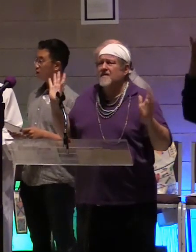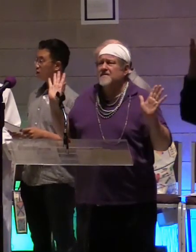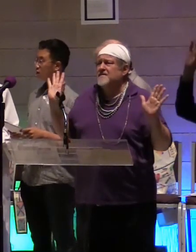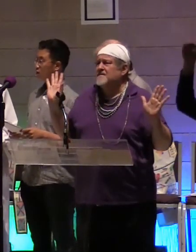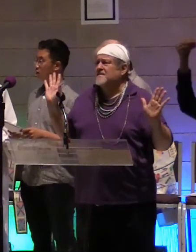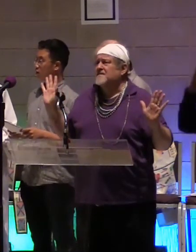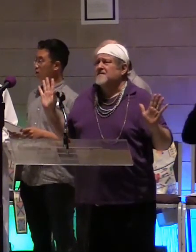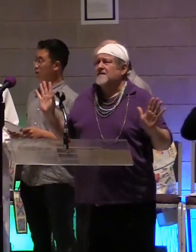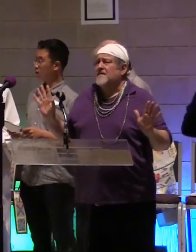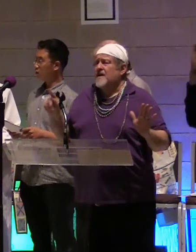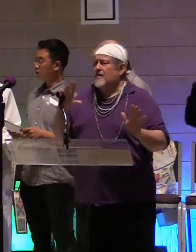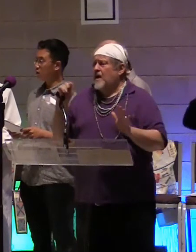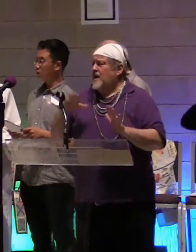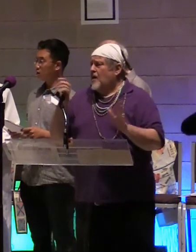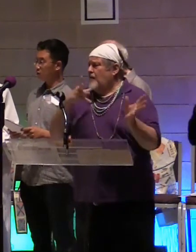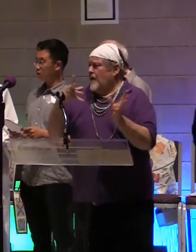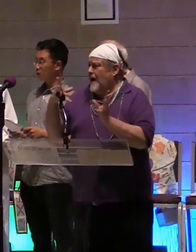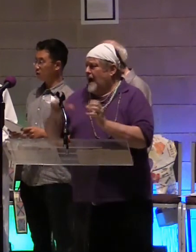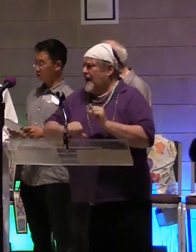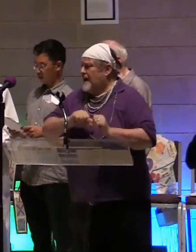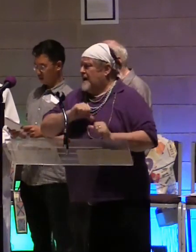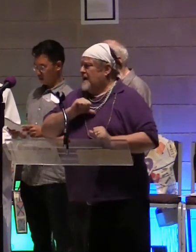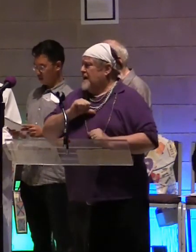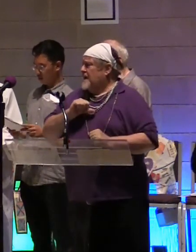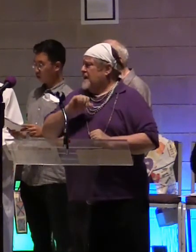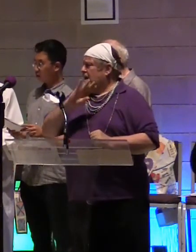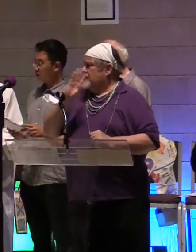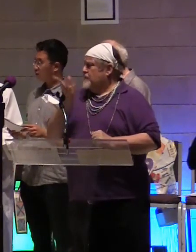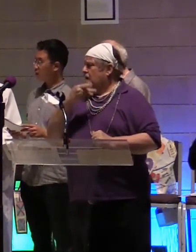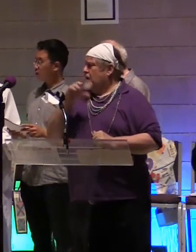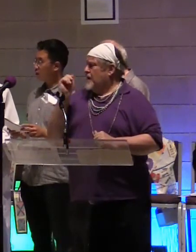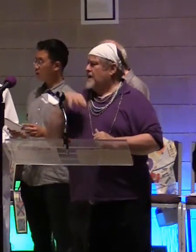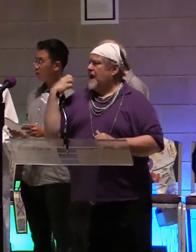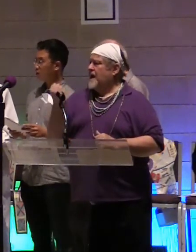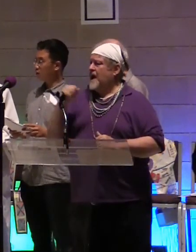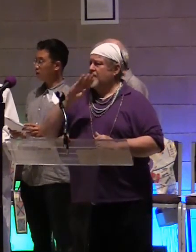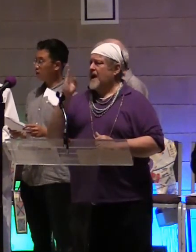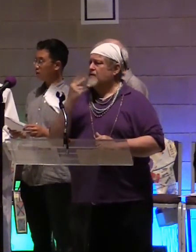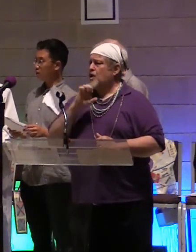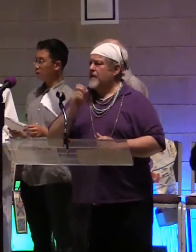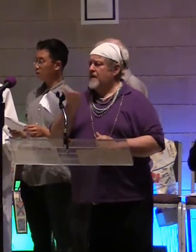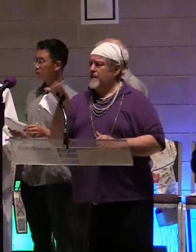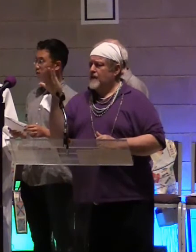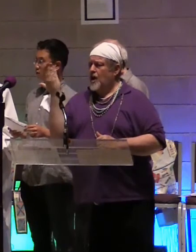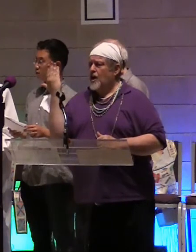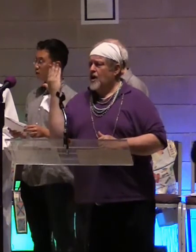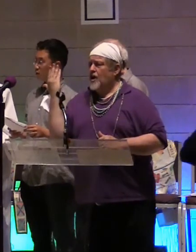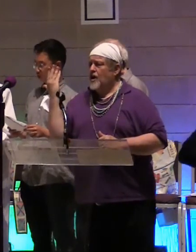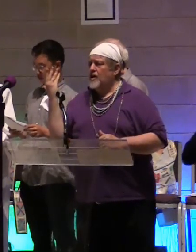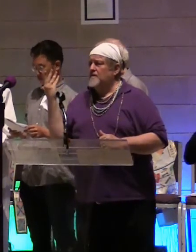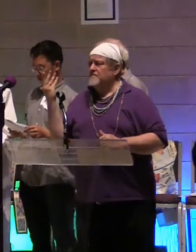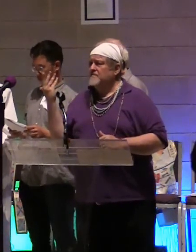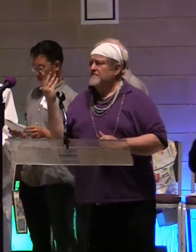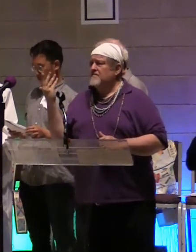disappeared. Well, they can take away my pride, 'cause I'm stronger than I've ever been